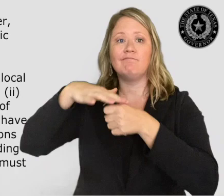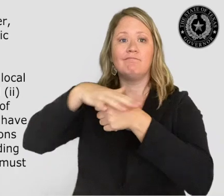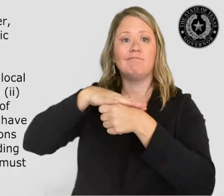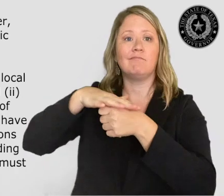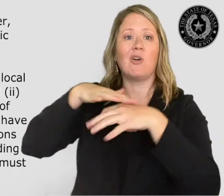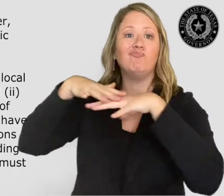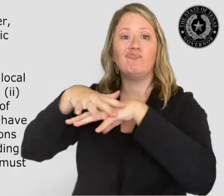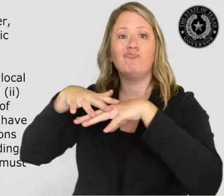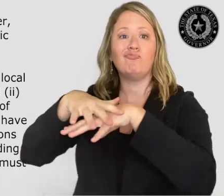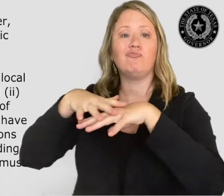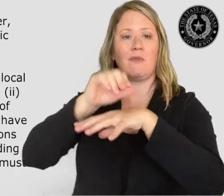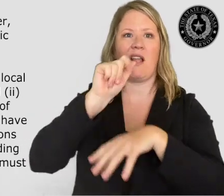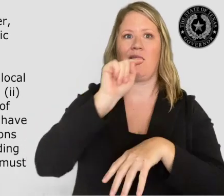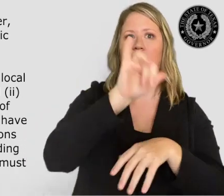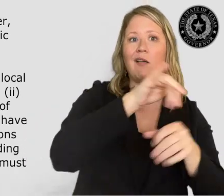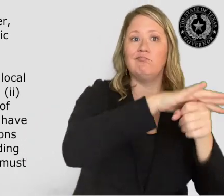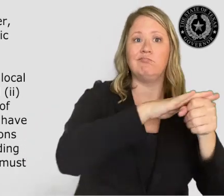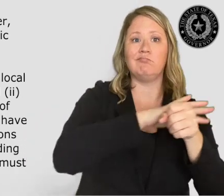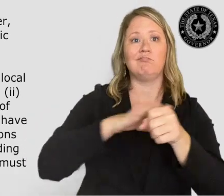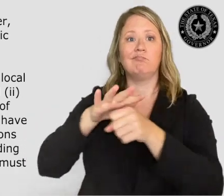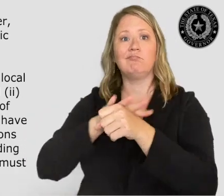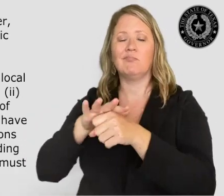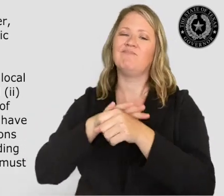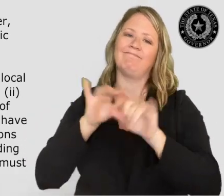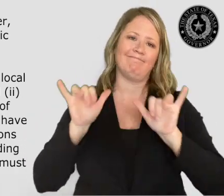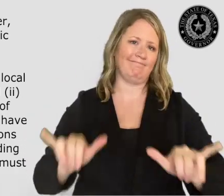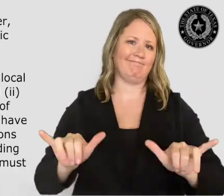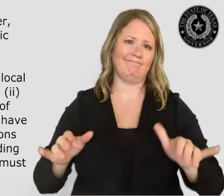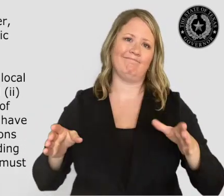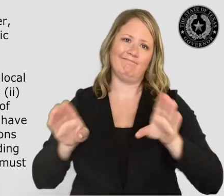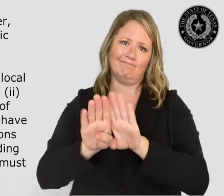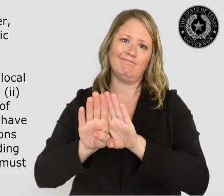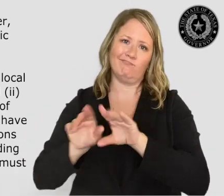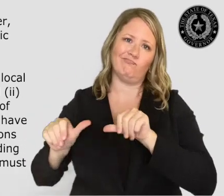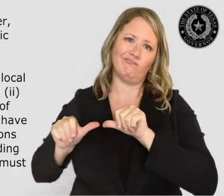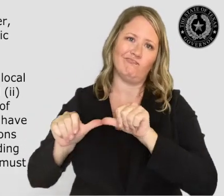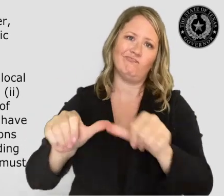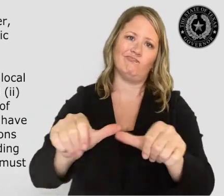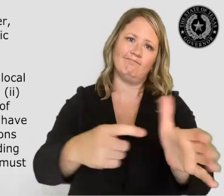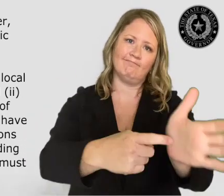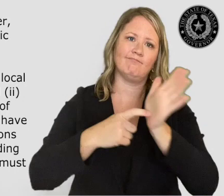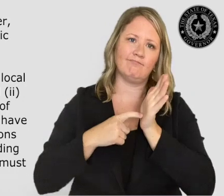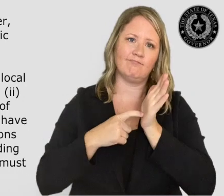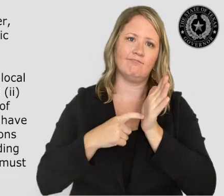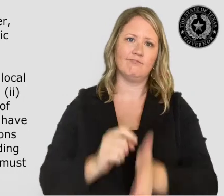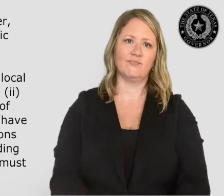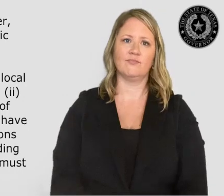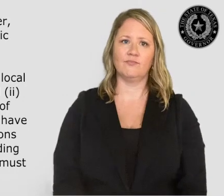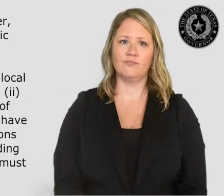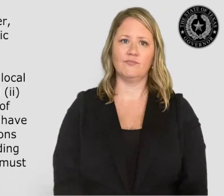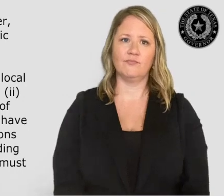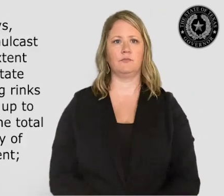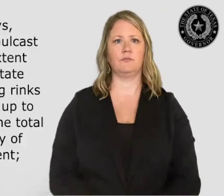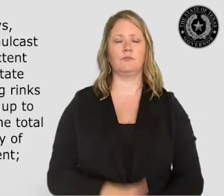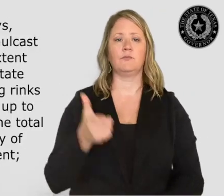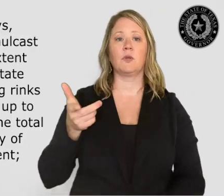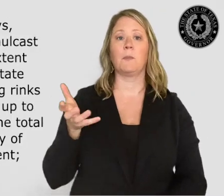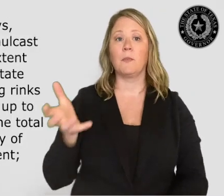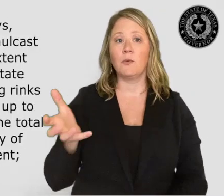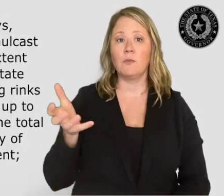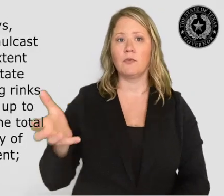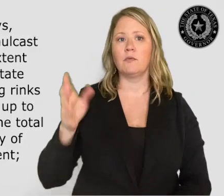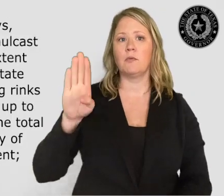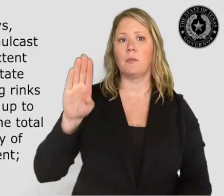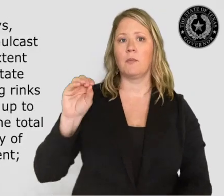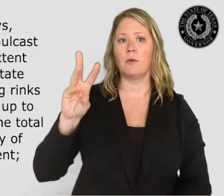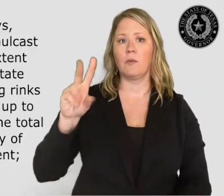that have interactive functions or exhibits, including child play areas, must remain closed. Bowling